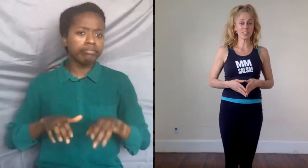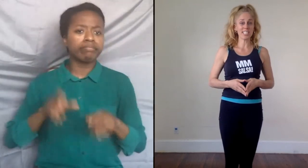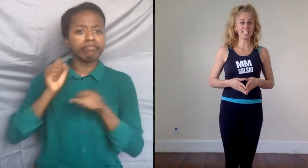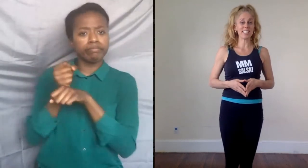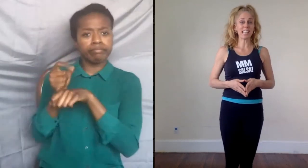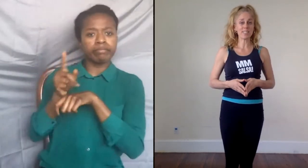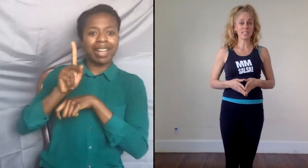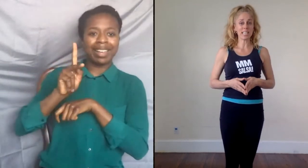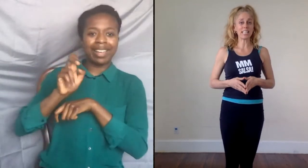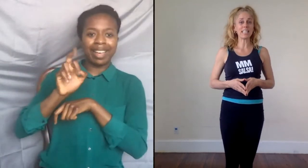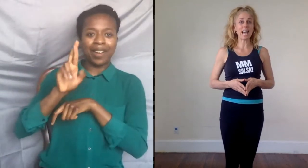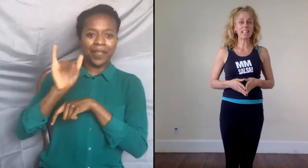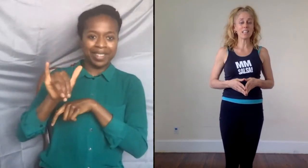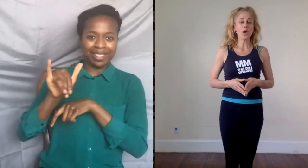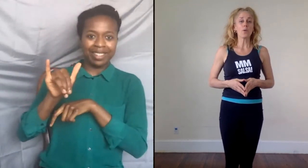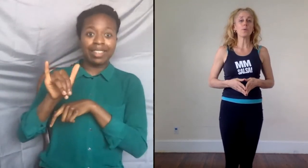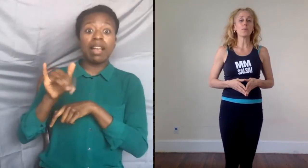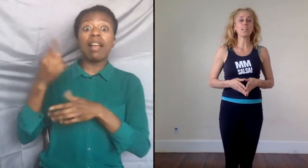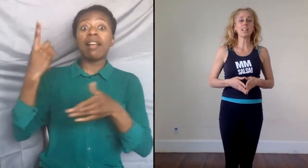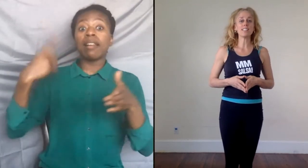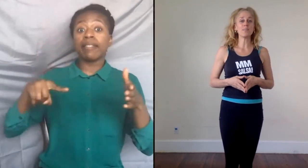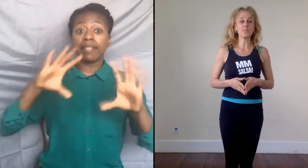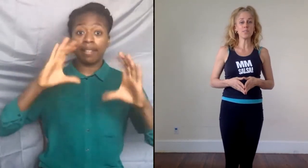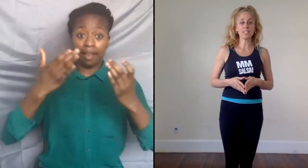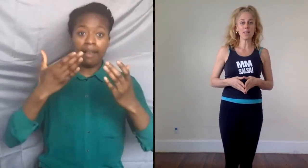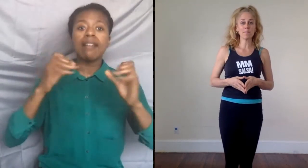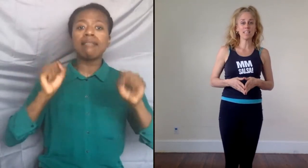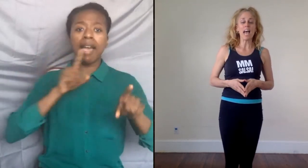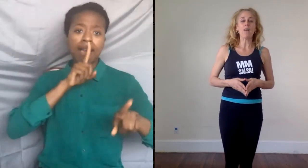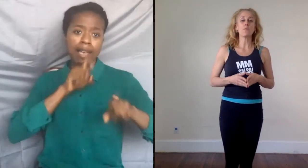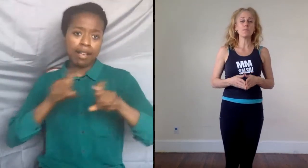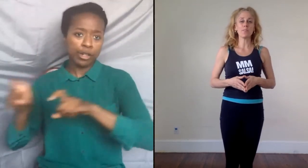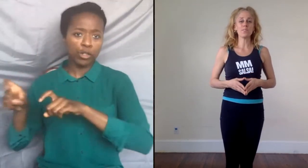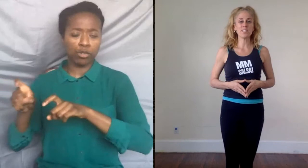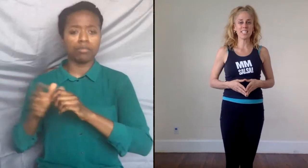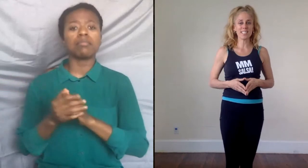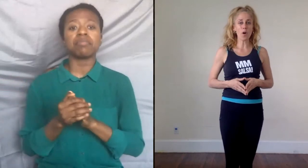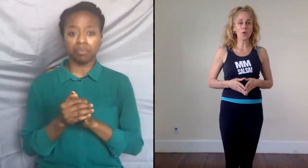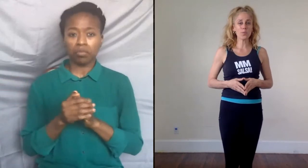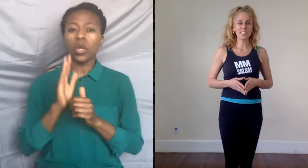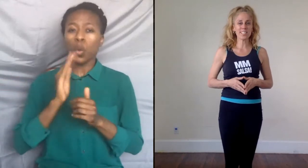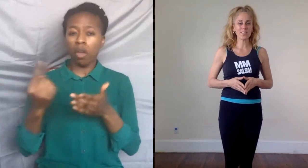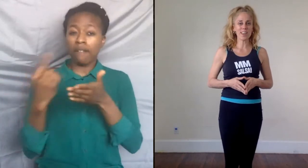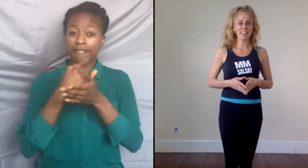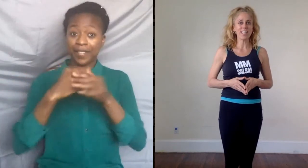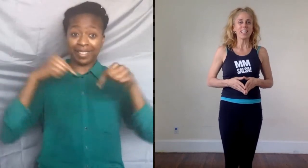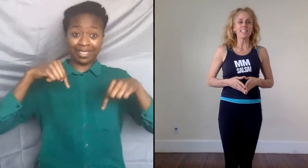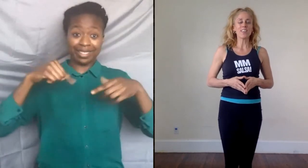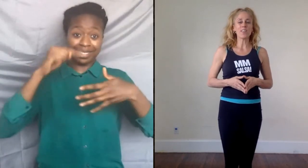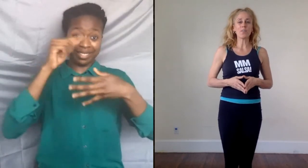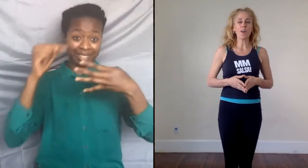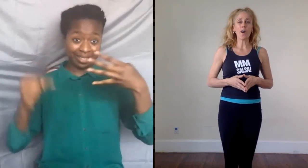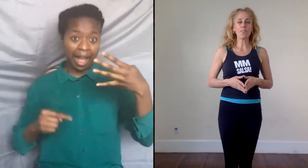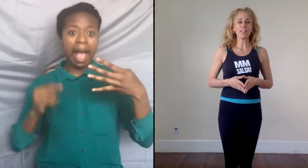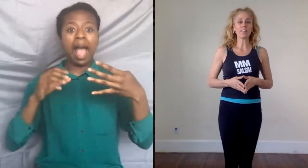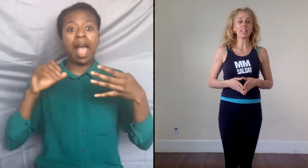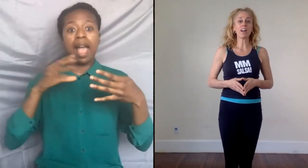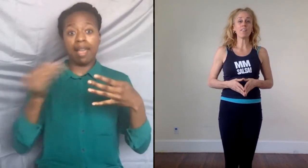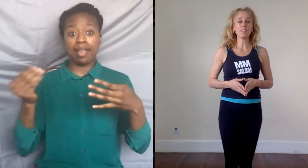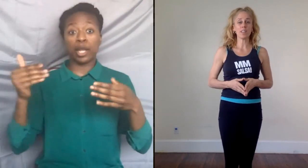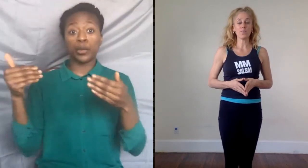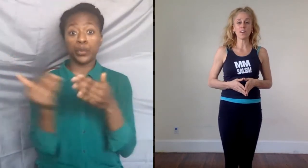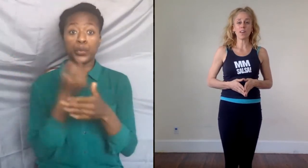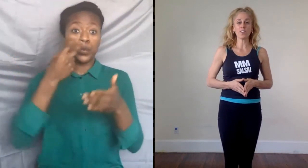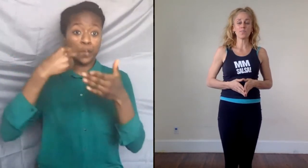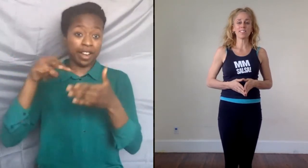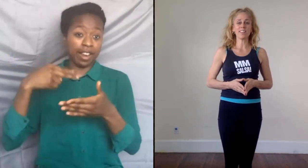those questions next week in class when we're working on some new steps, and we'll be reviewing these old ones as well, so that we're all feeling really